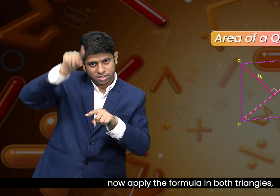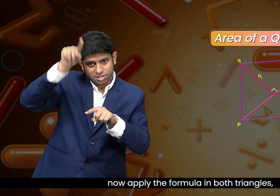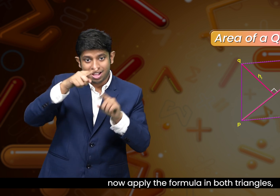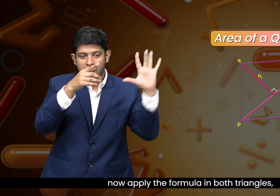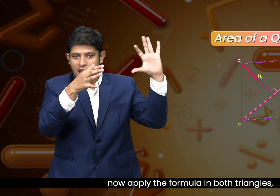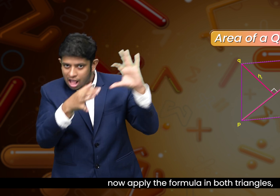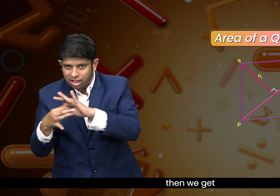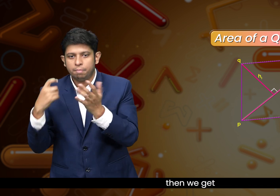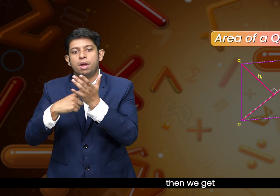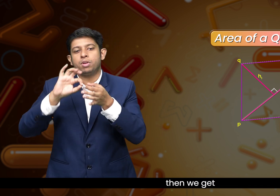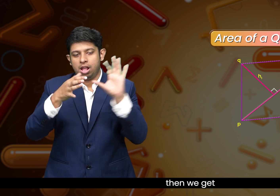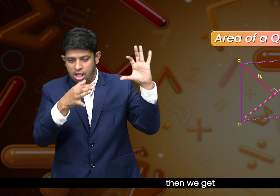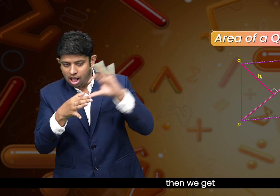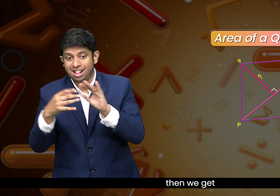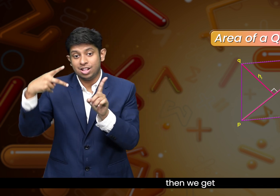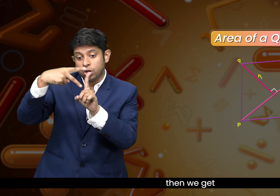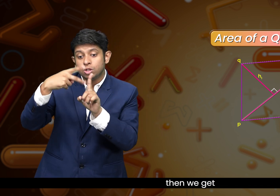triangles. Then we get